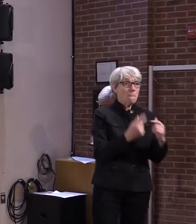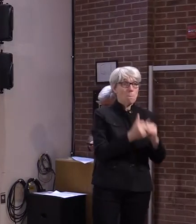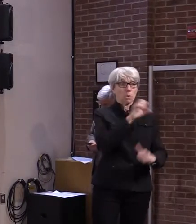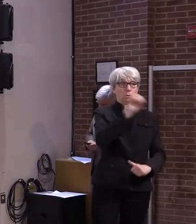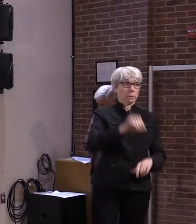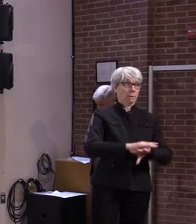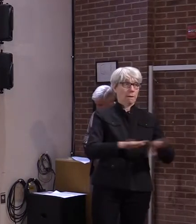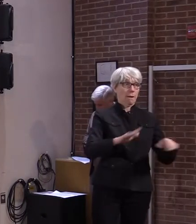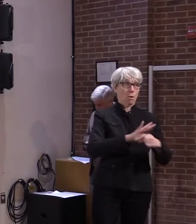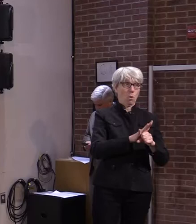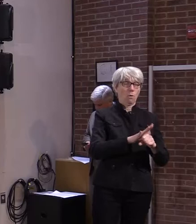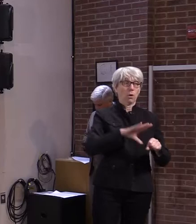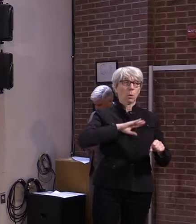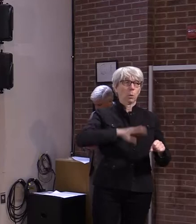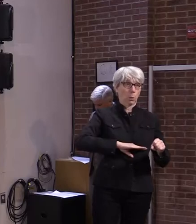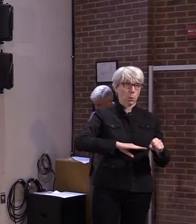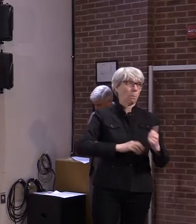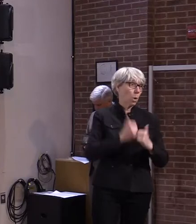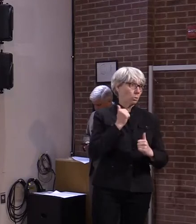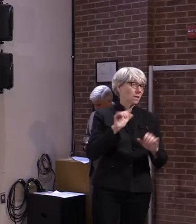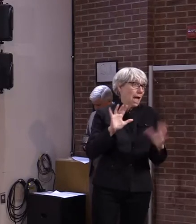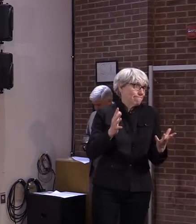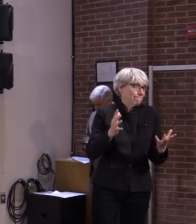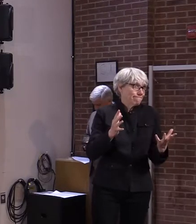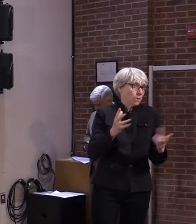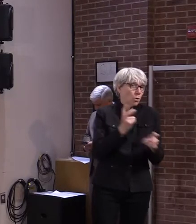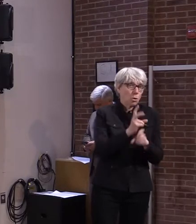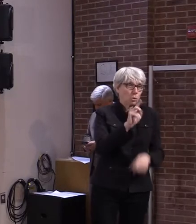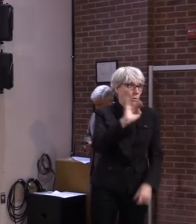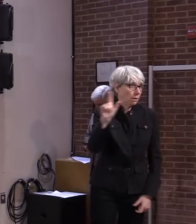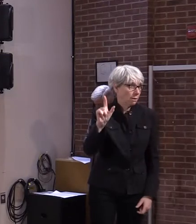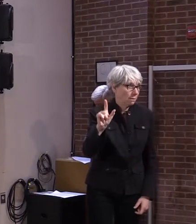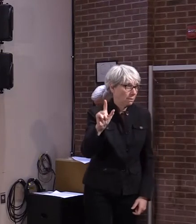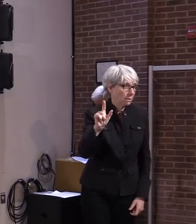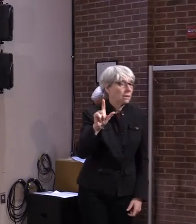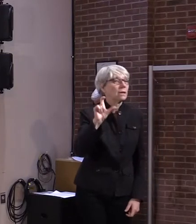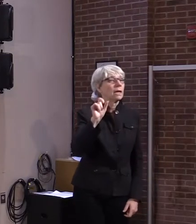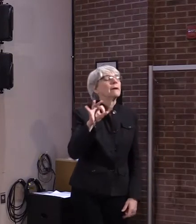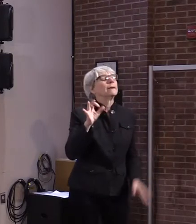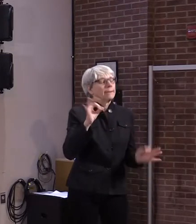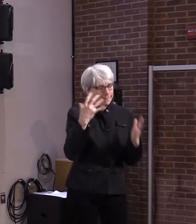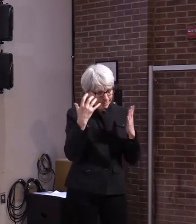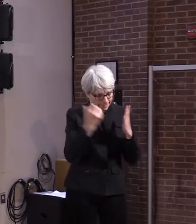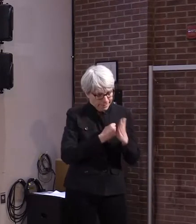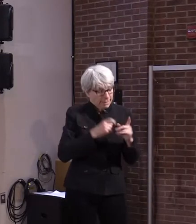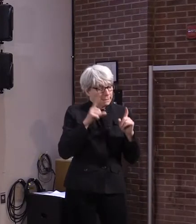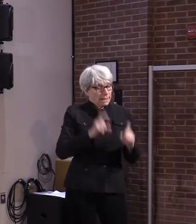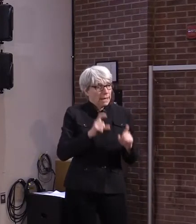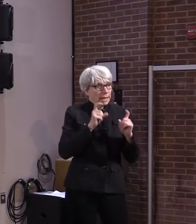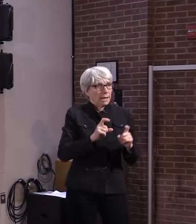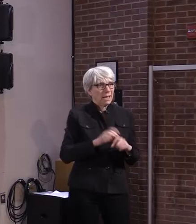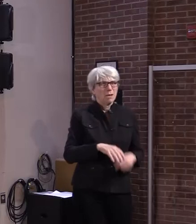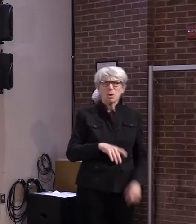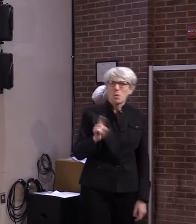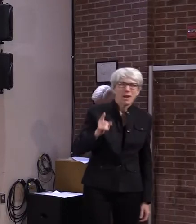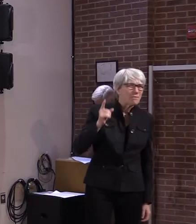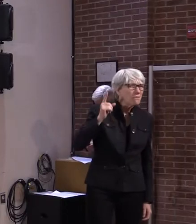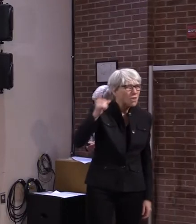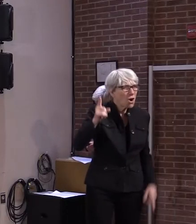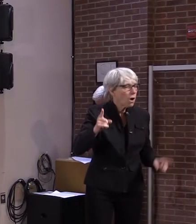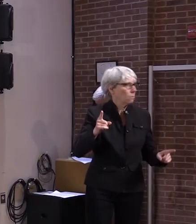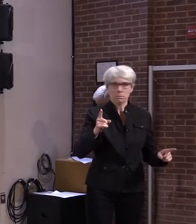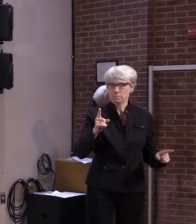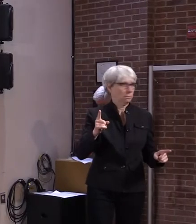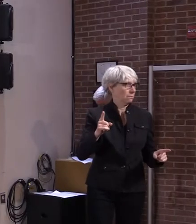cases. If you do decide to get tested, you will find expanded capacity where the data showed us the